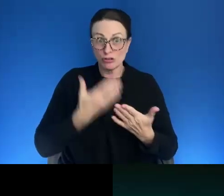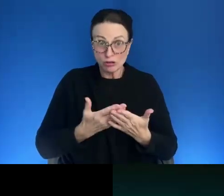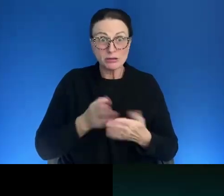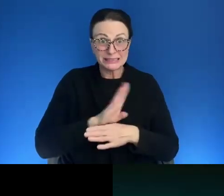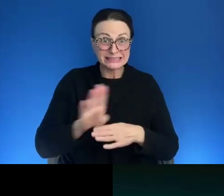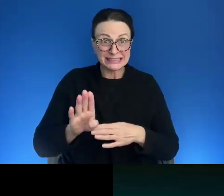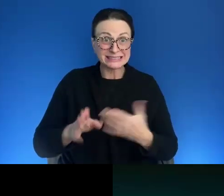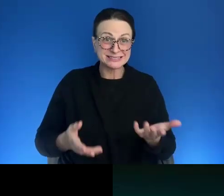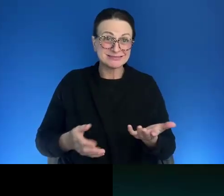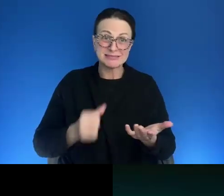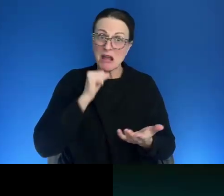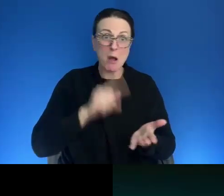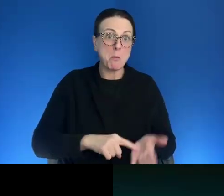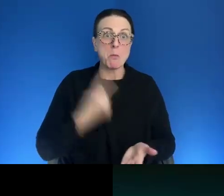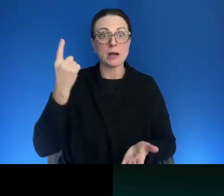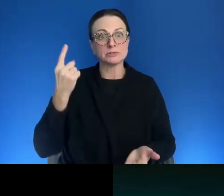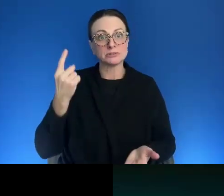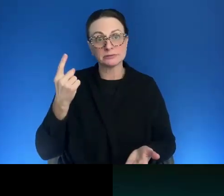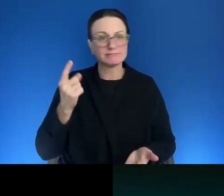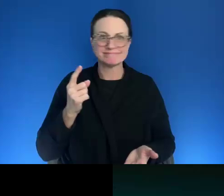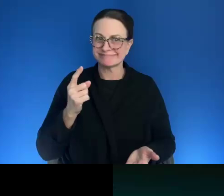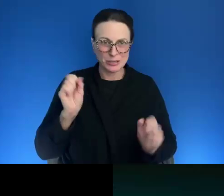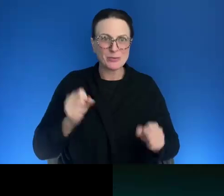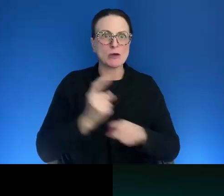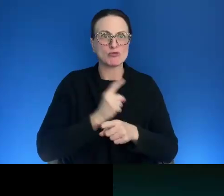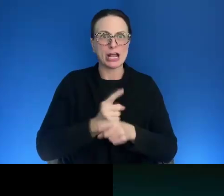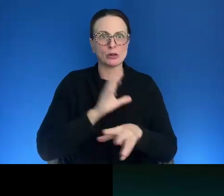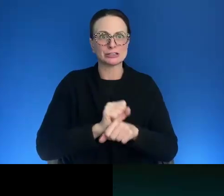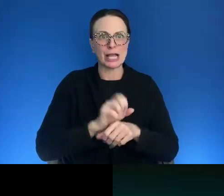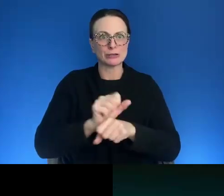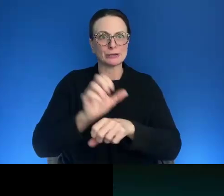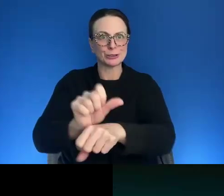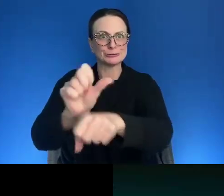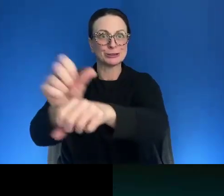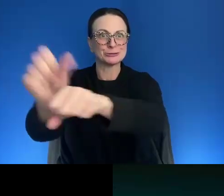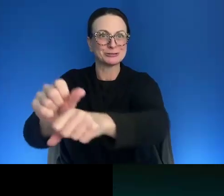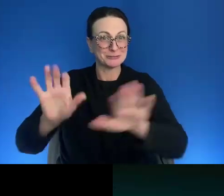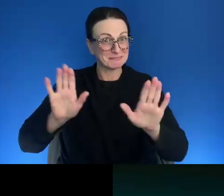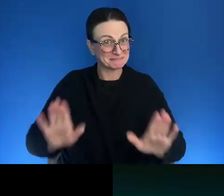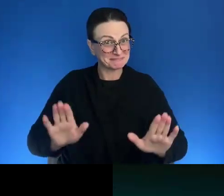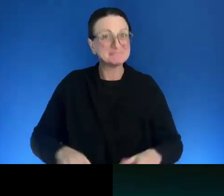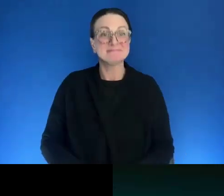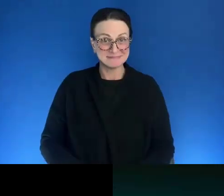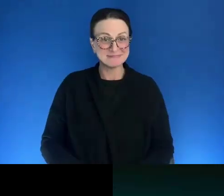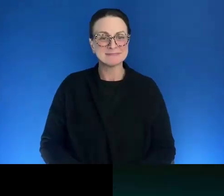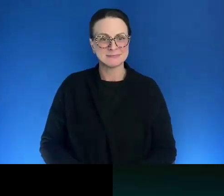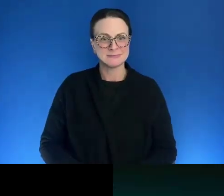That's not usually a one-off thing. It's a regular thing that you can schedule and put yourself on the